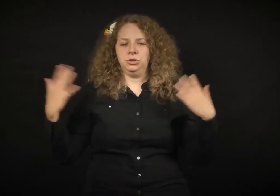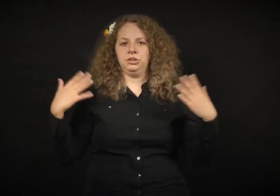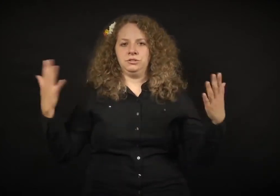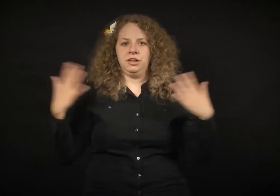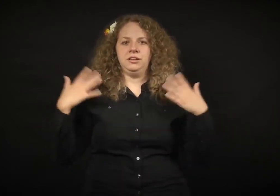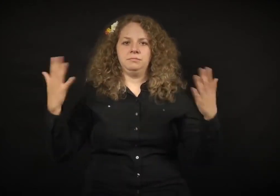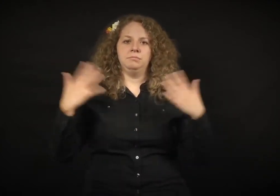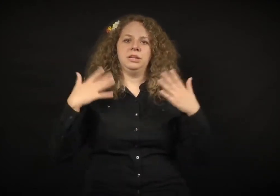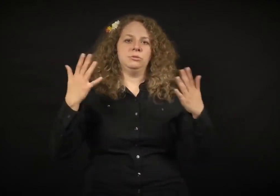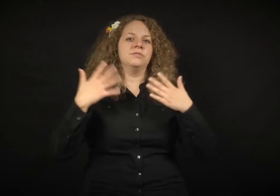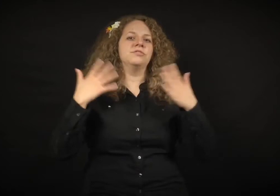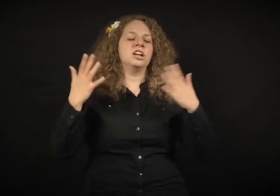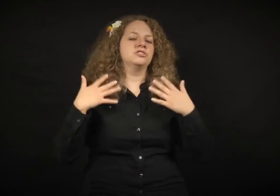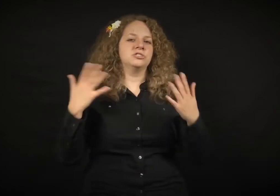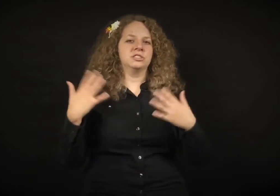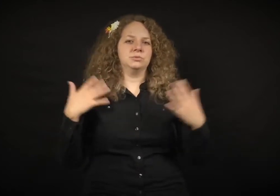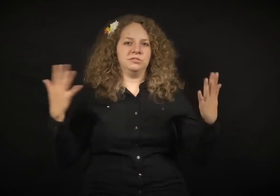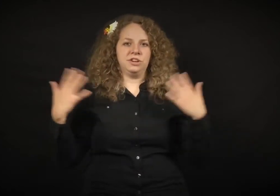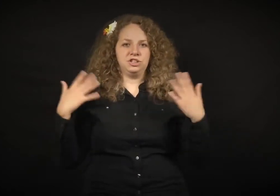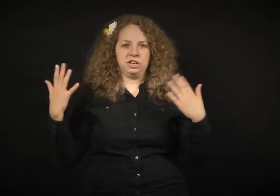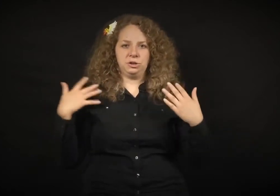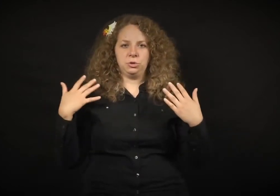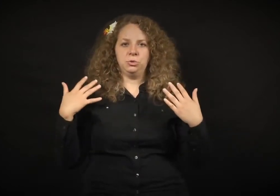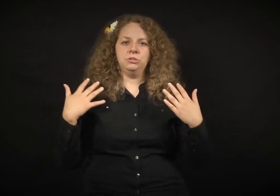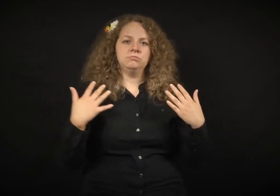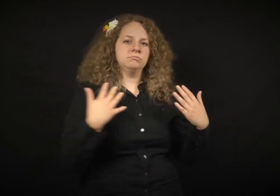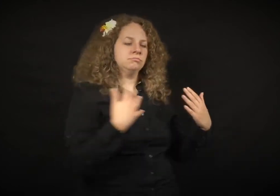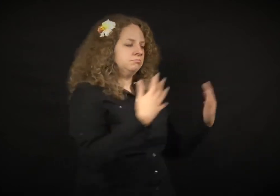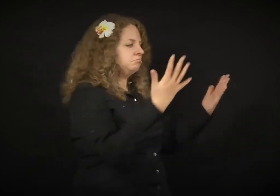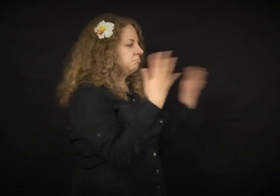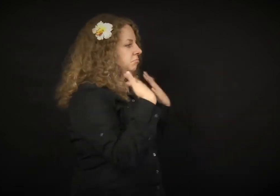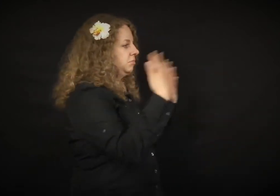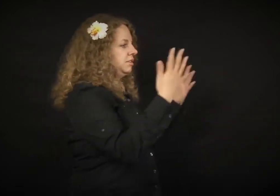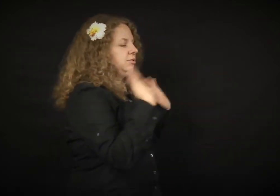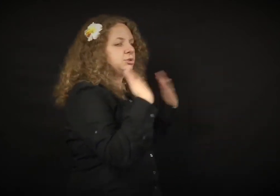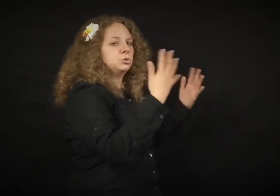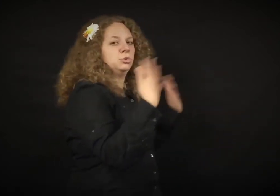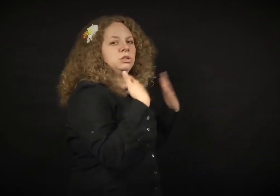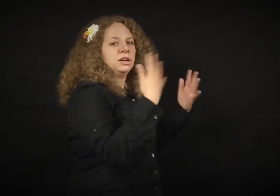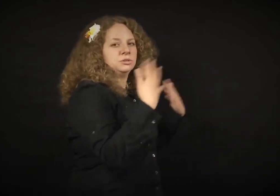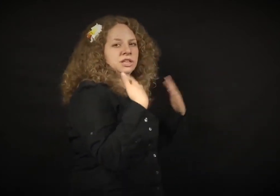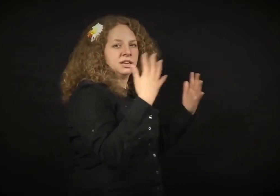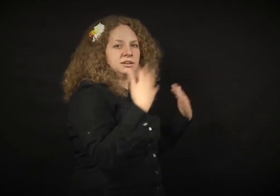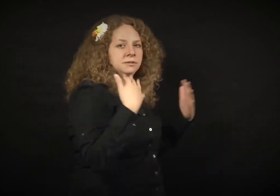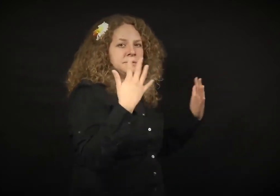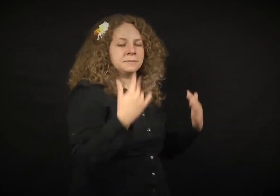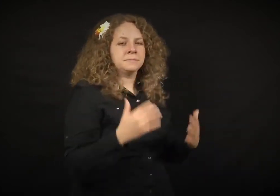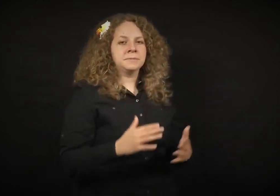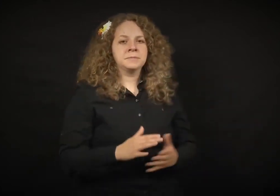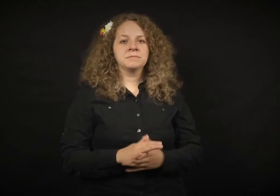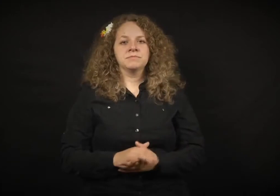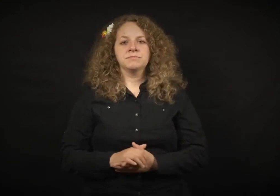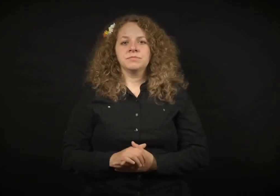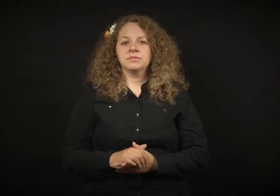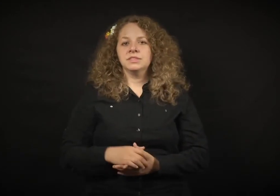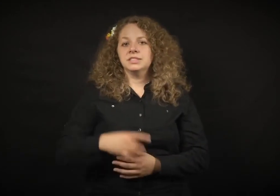cooler, being refreshed. It's refreshing or cool. Feels cool outside. The